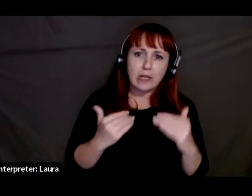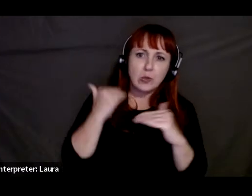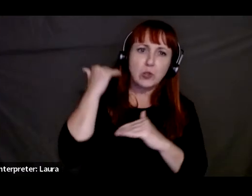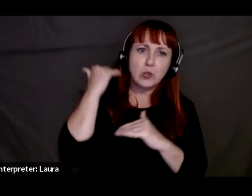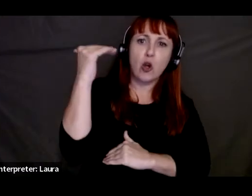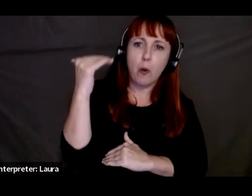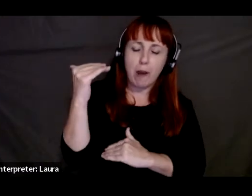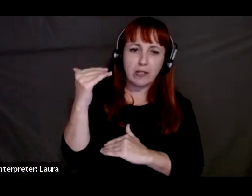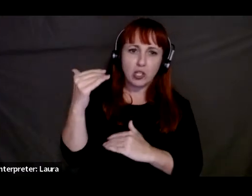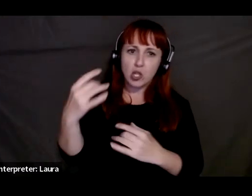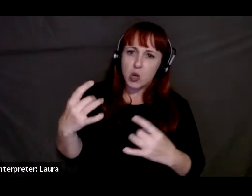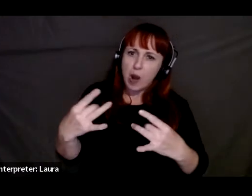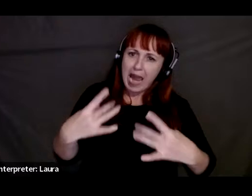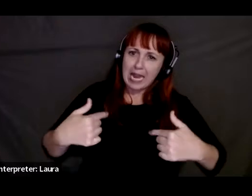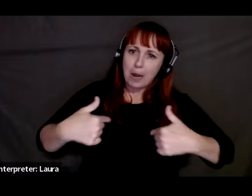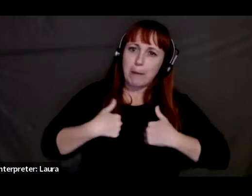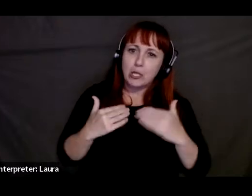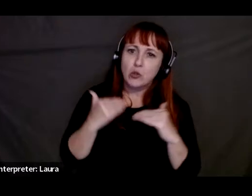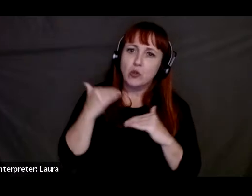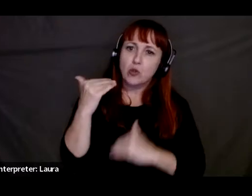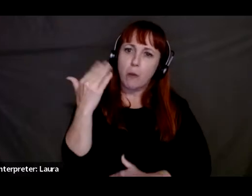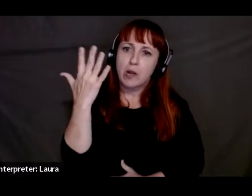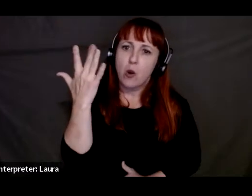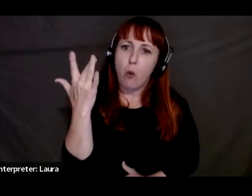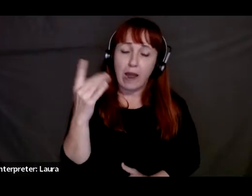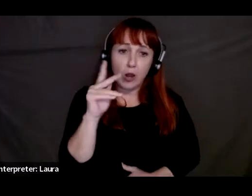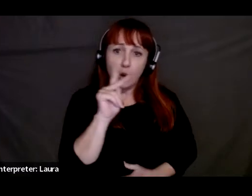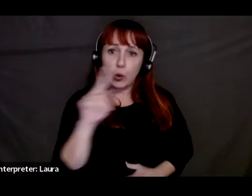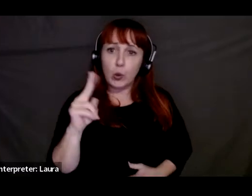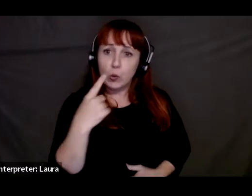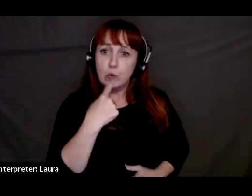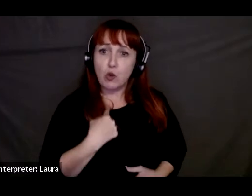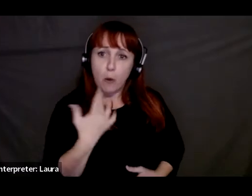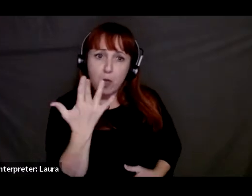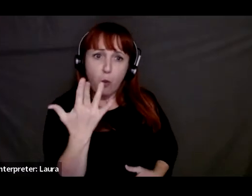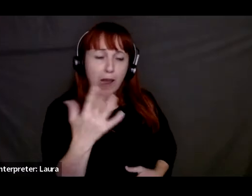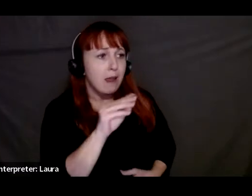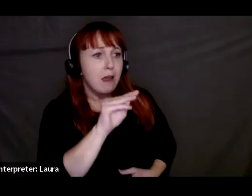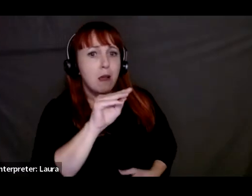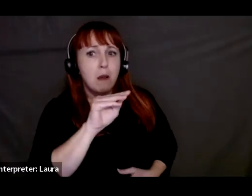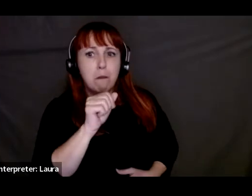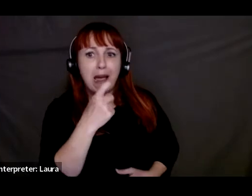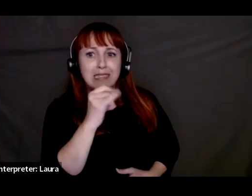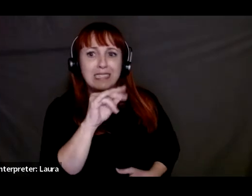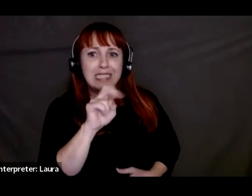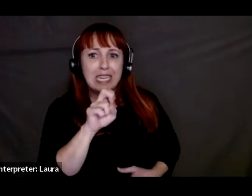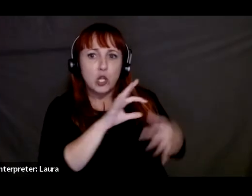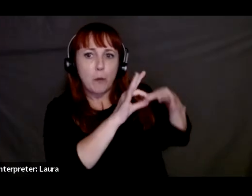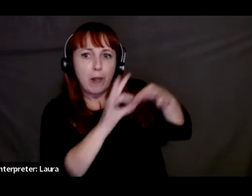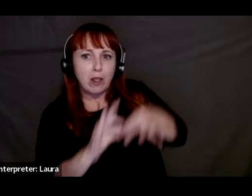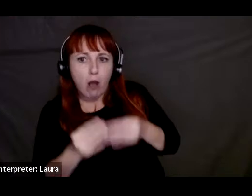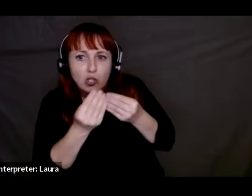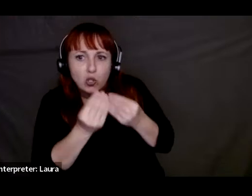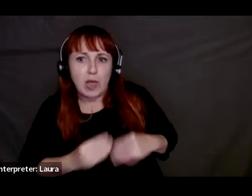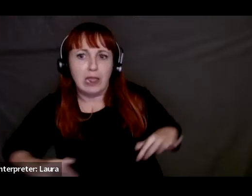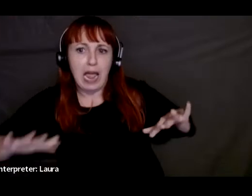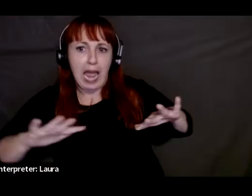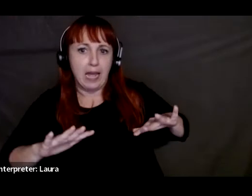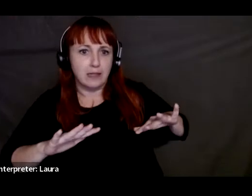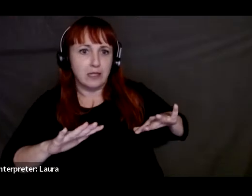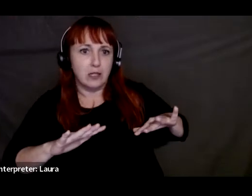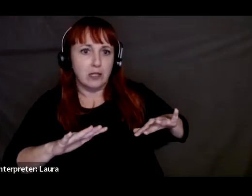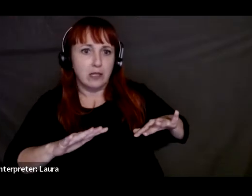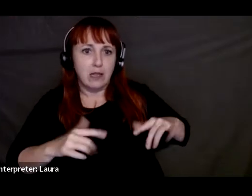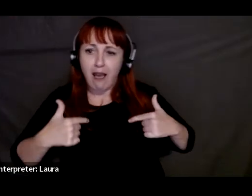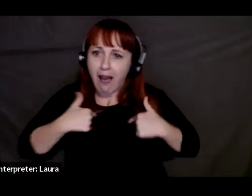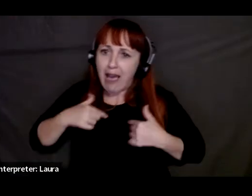Why do you hate me so much? You know what Ku told me? Because Maxine, you belong to the land.